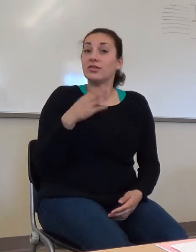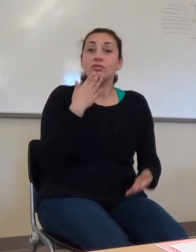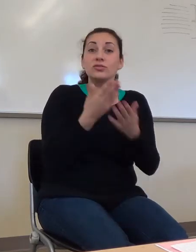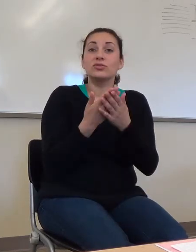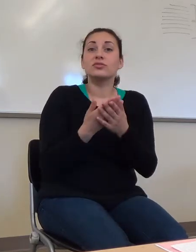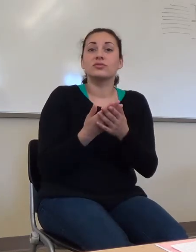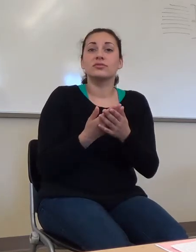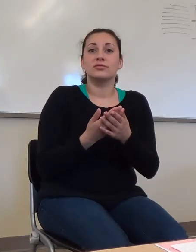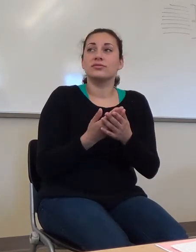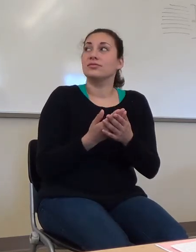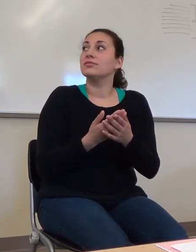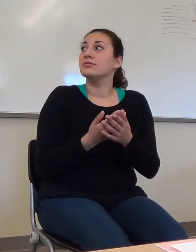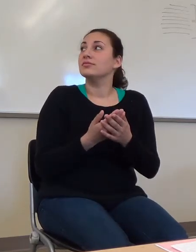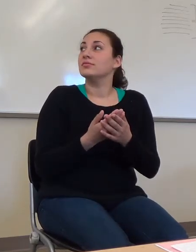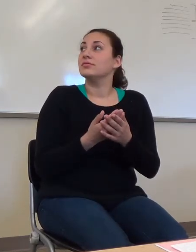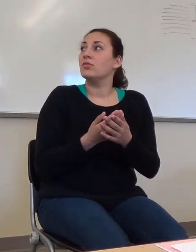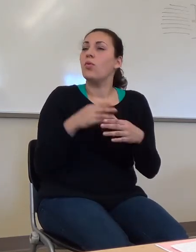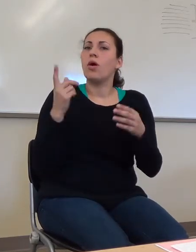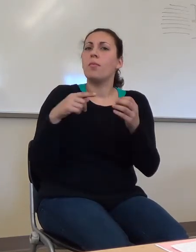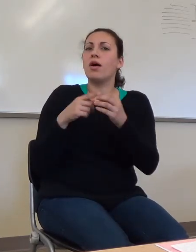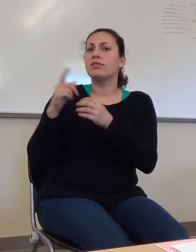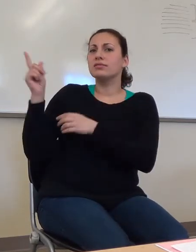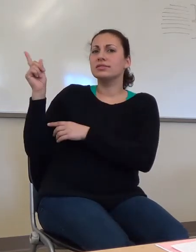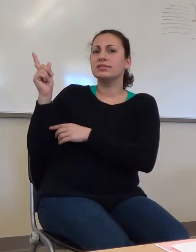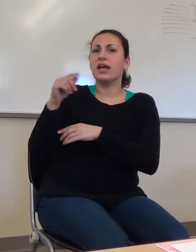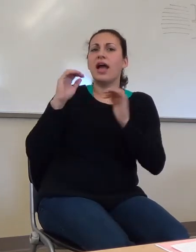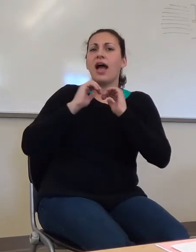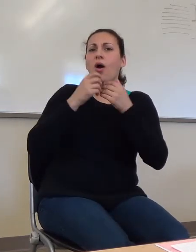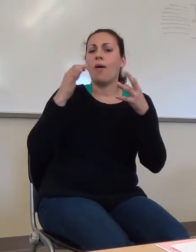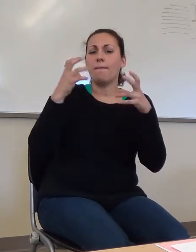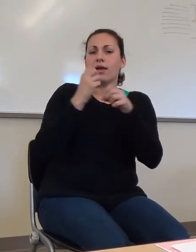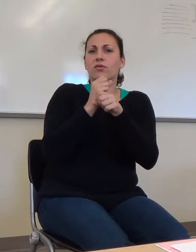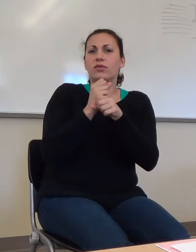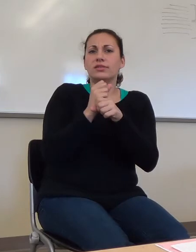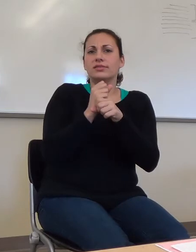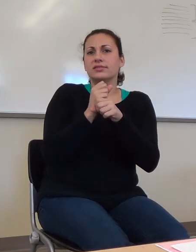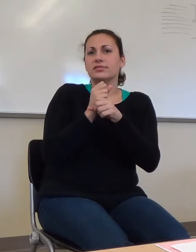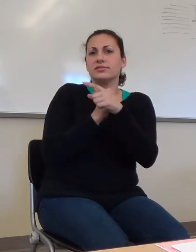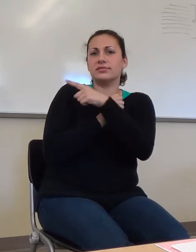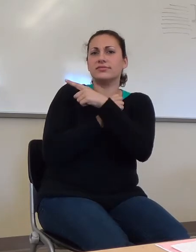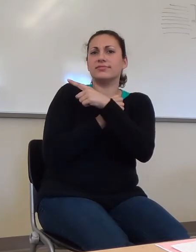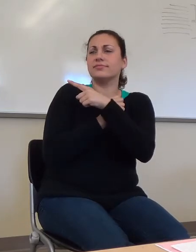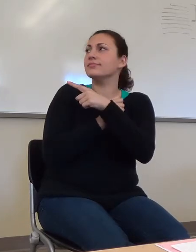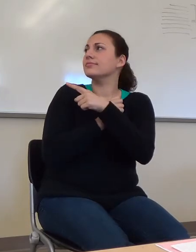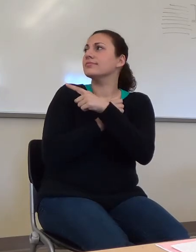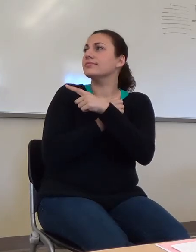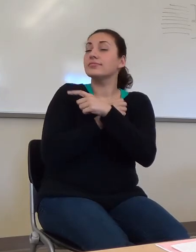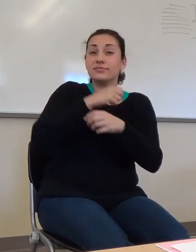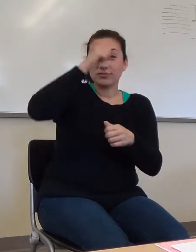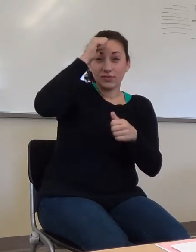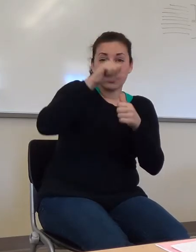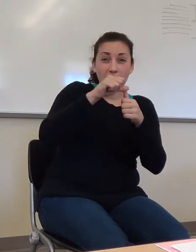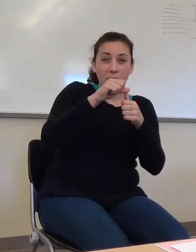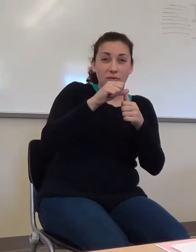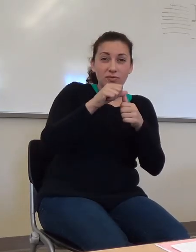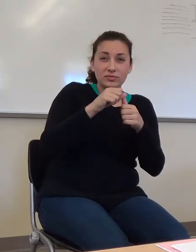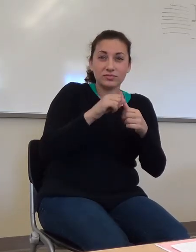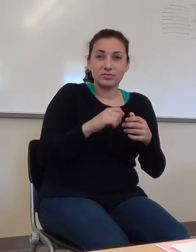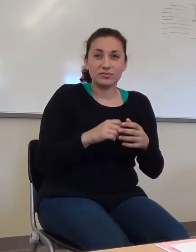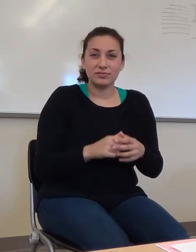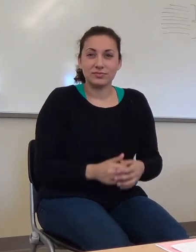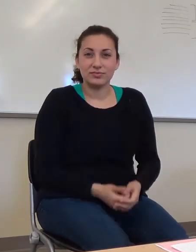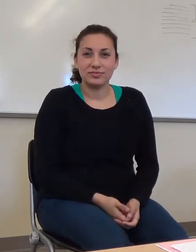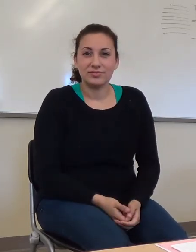good, so what about this? How can we paraphrase, remember what we're doing over here is making reading